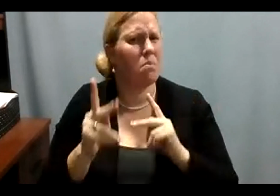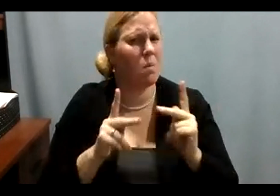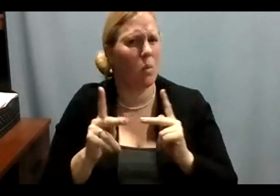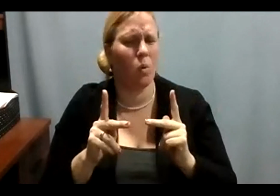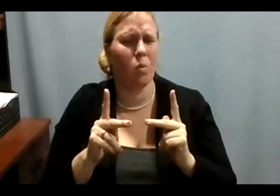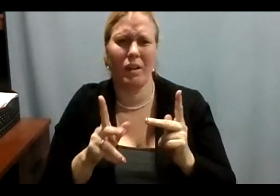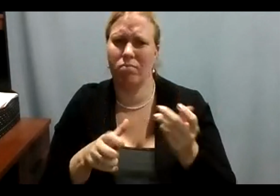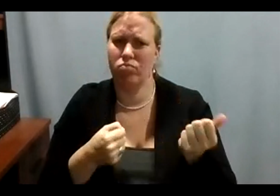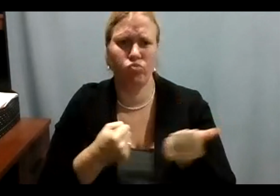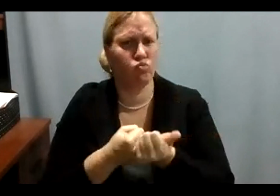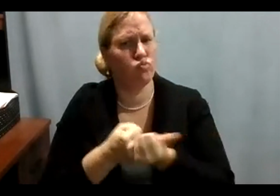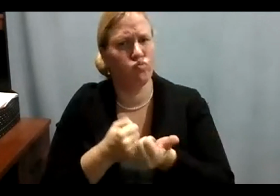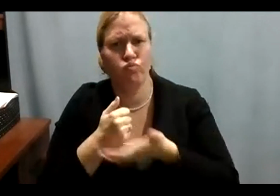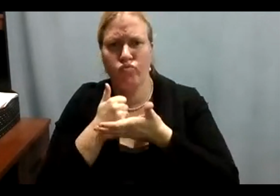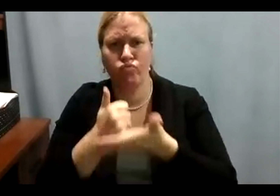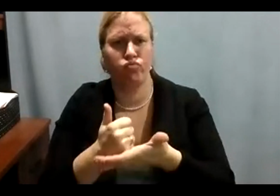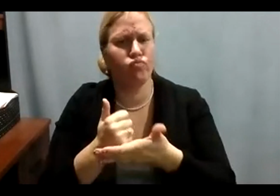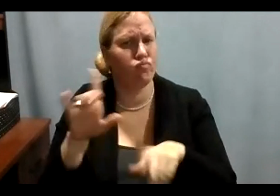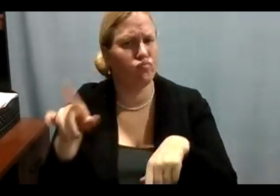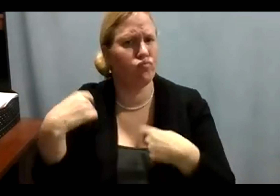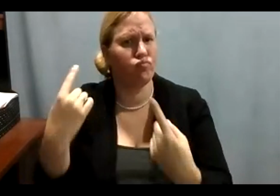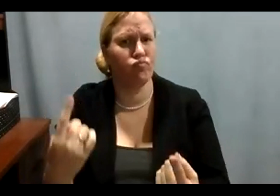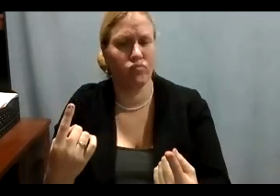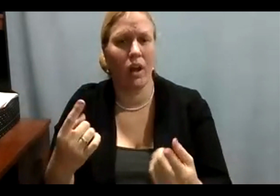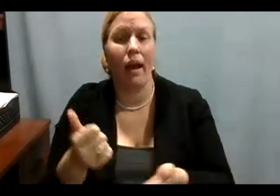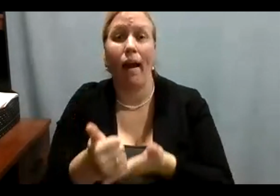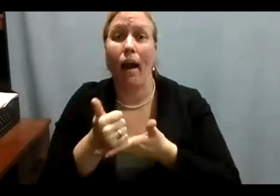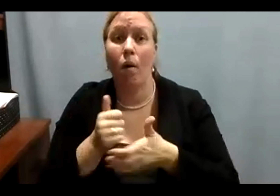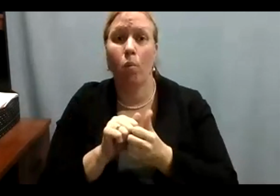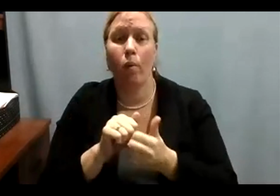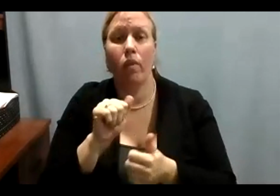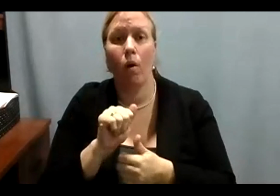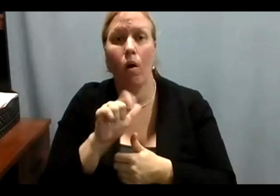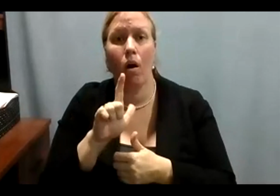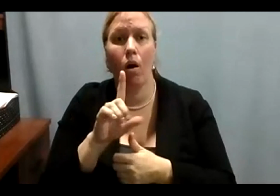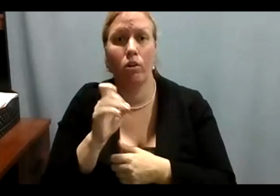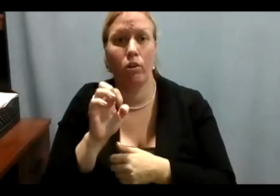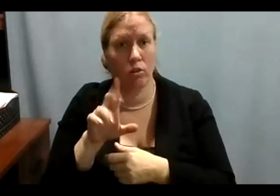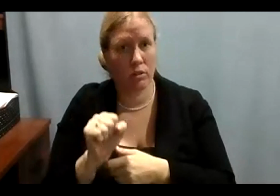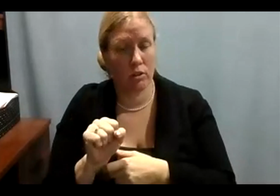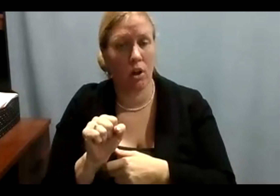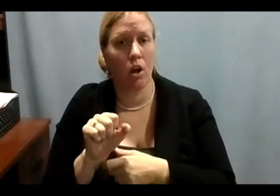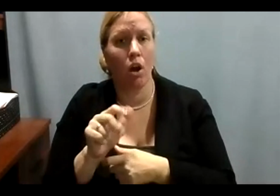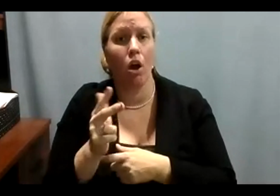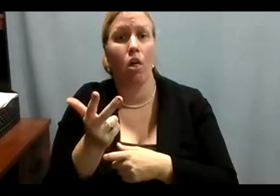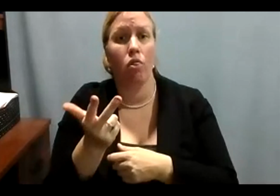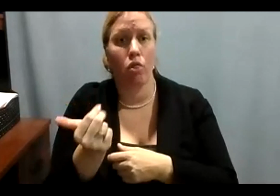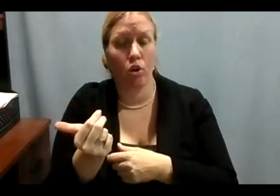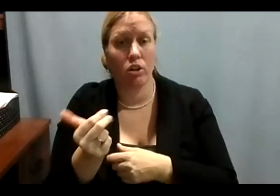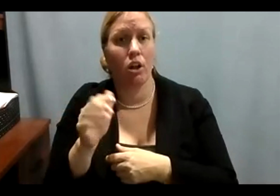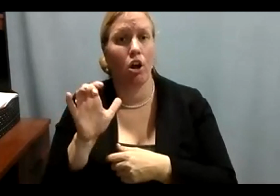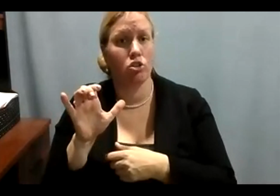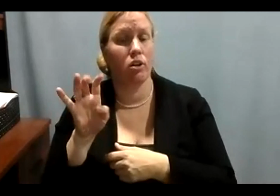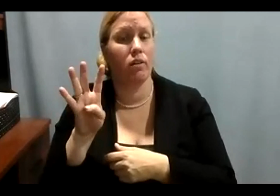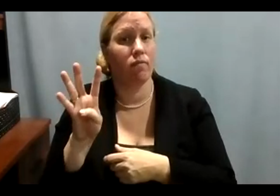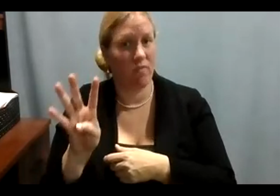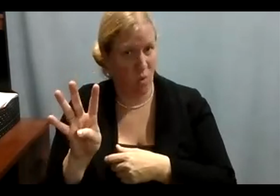uh with the help of the alders there's been uh 1304 calls made to seniors and um